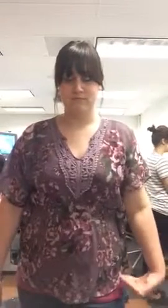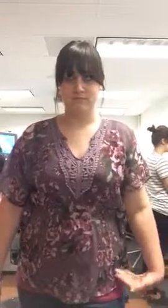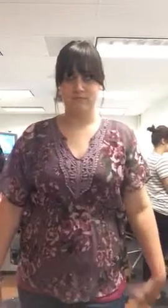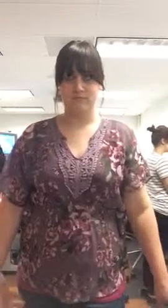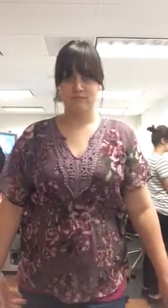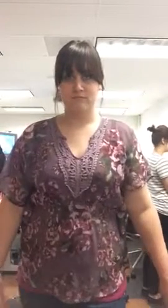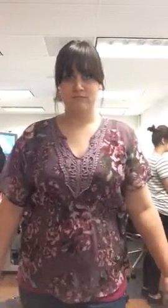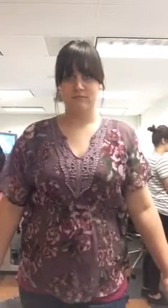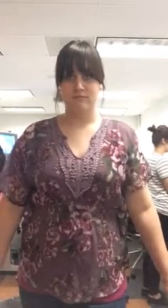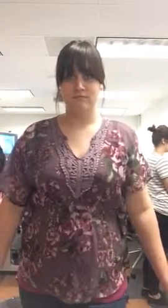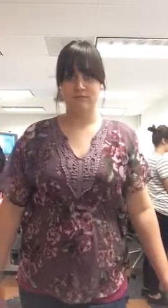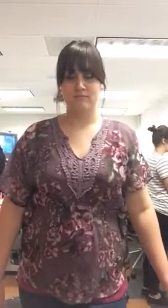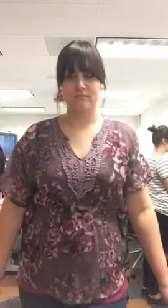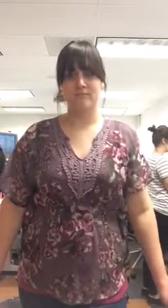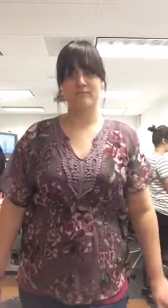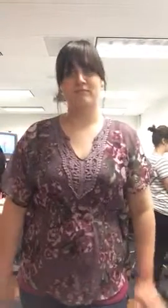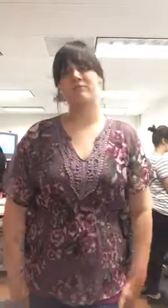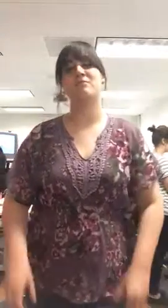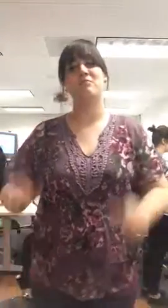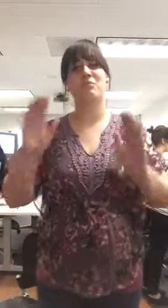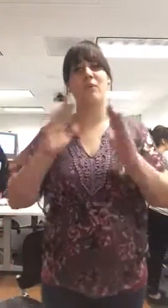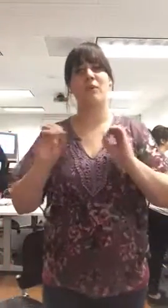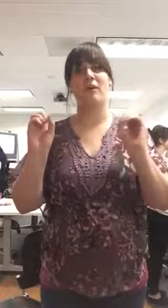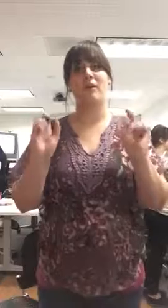Union. All right.